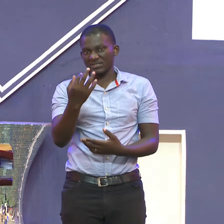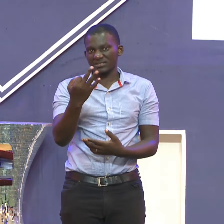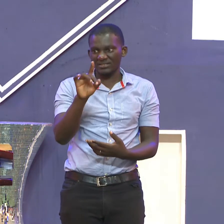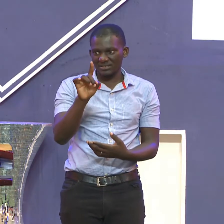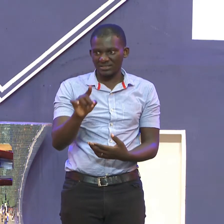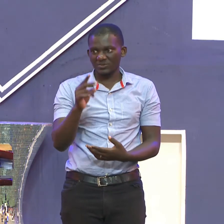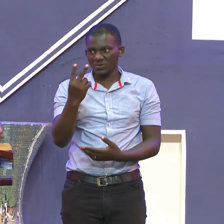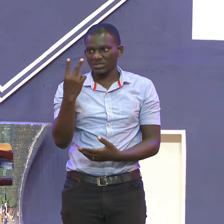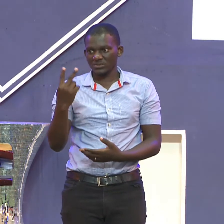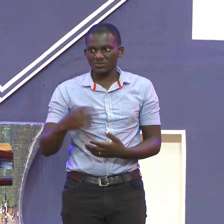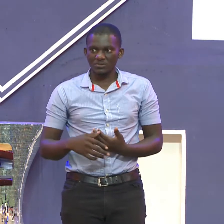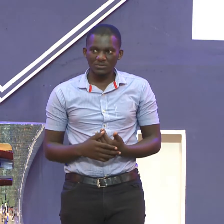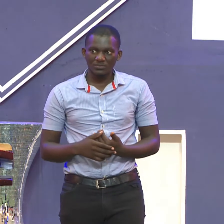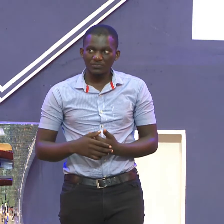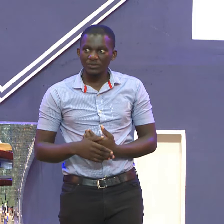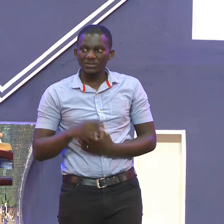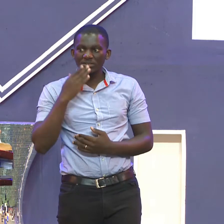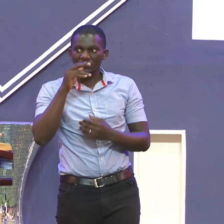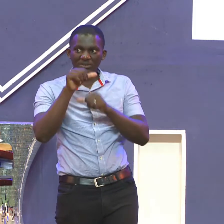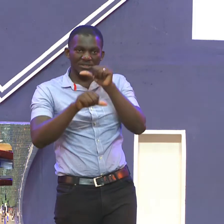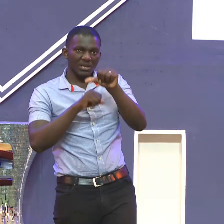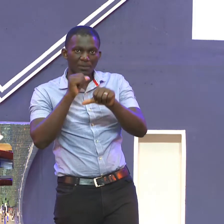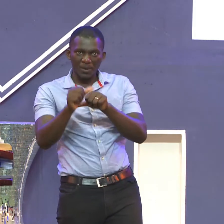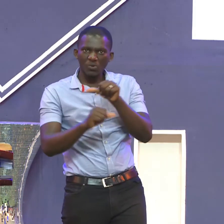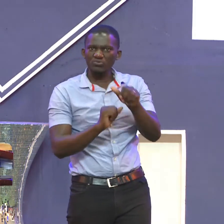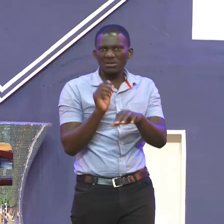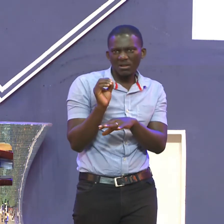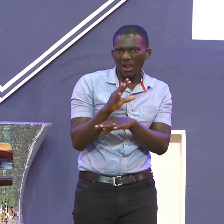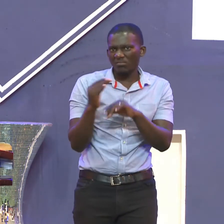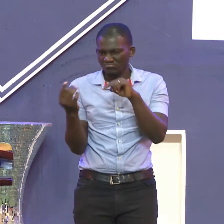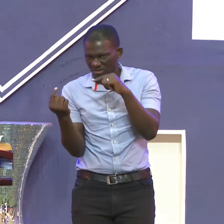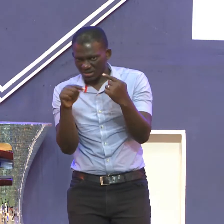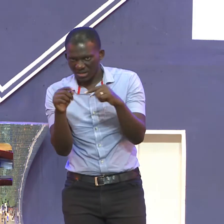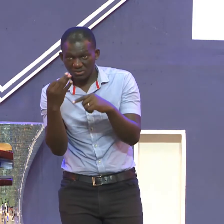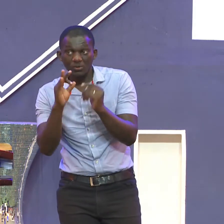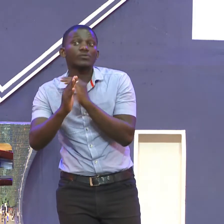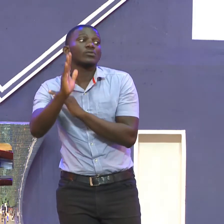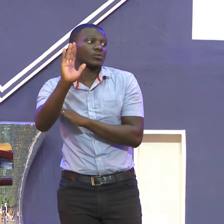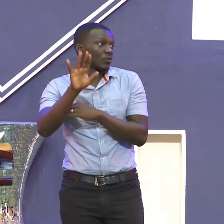23 and I think verse 22. He talks about the counsel of the Lord.